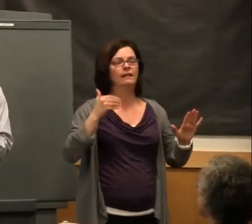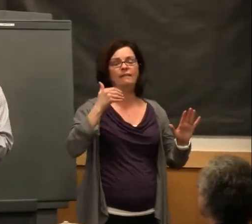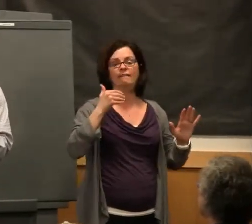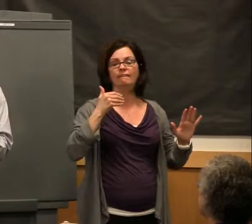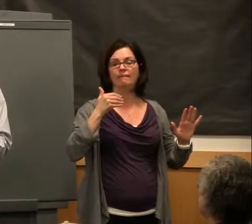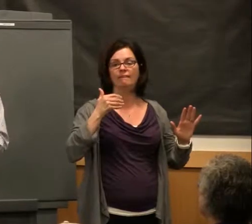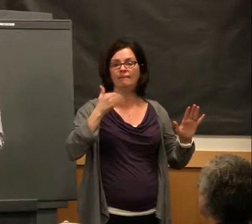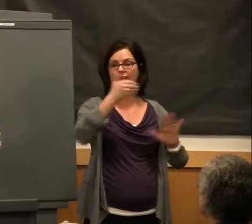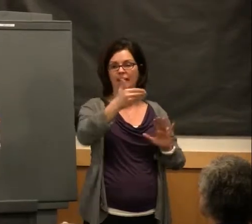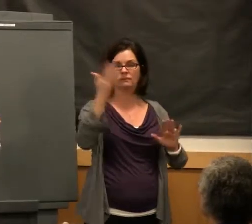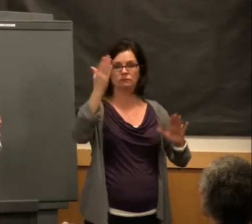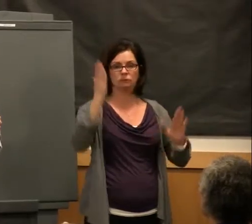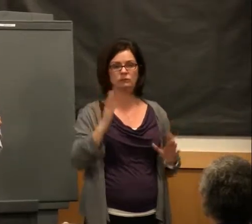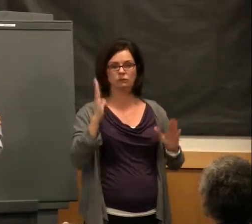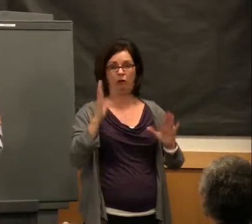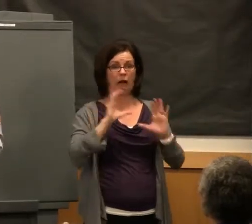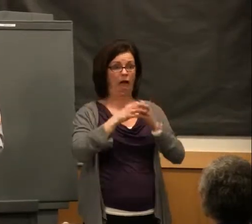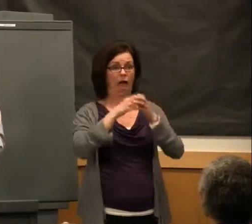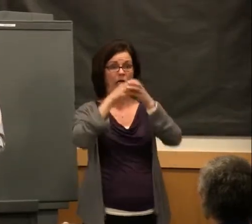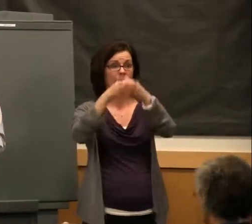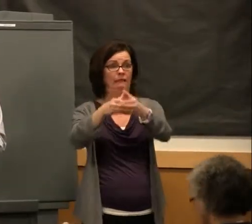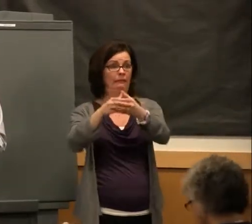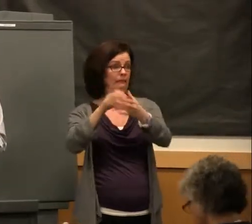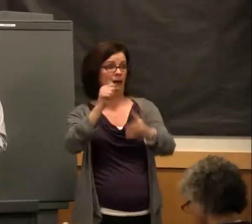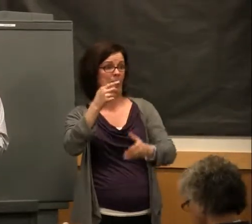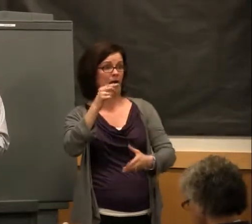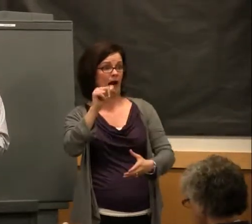over to, is it Argo? Uh-huh. No,